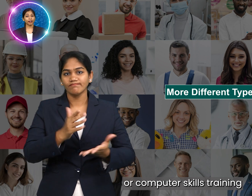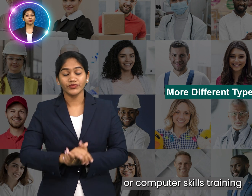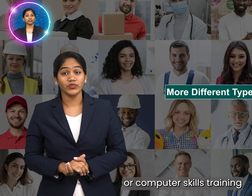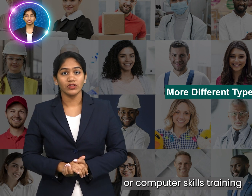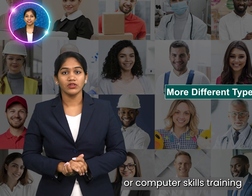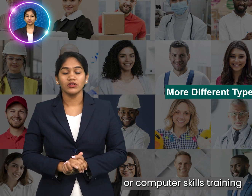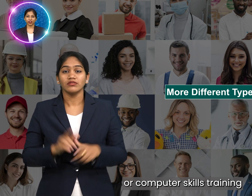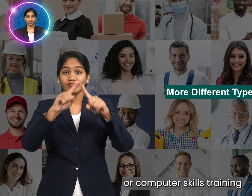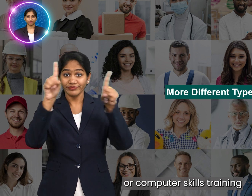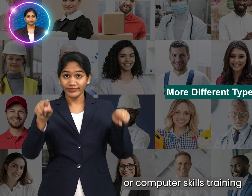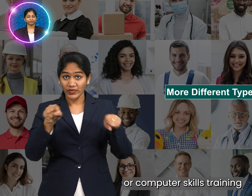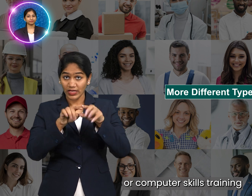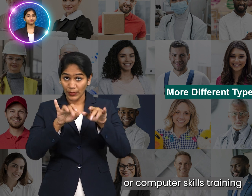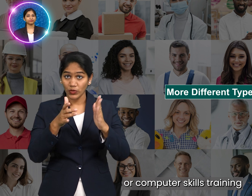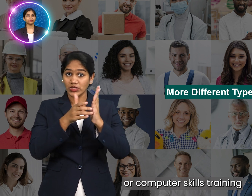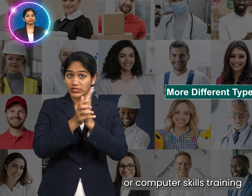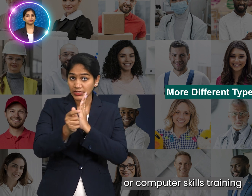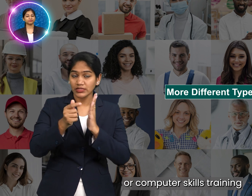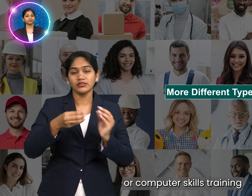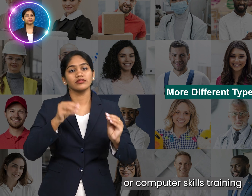or computer skills training.